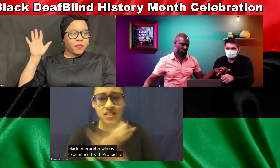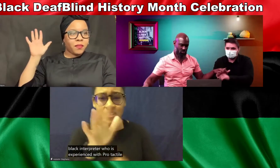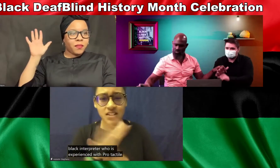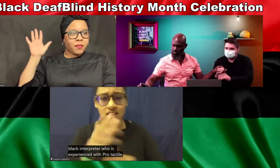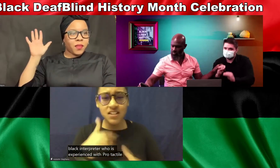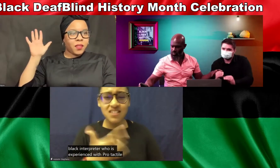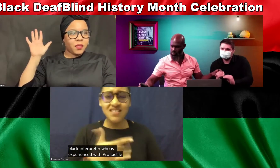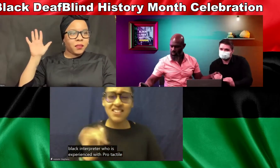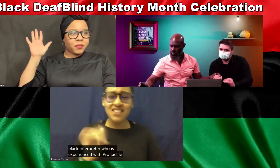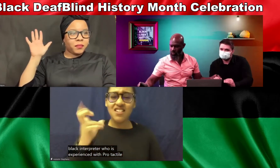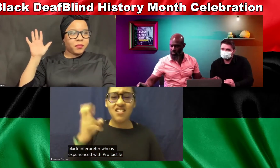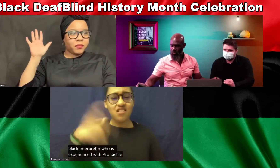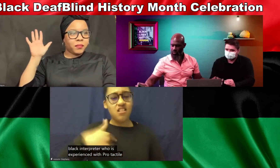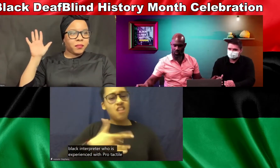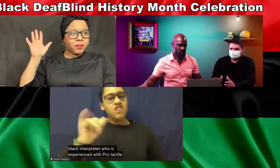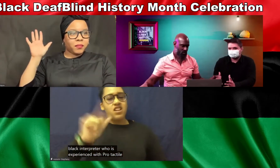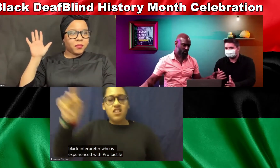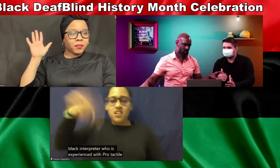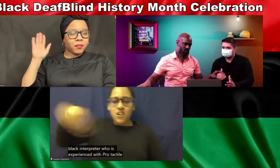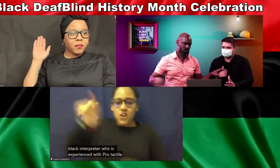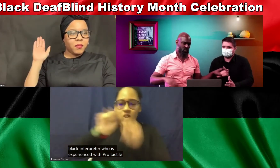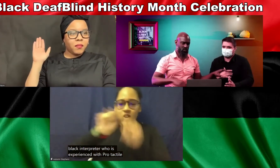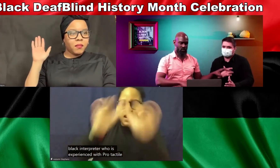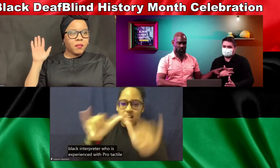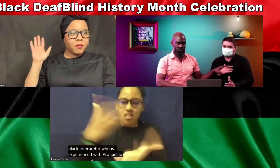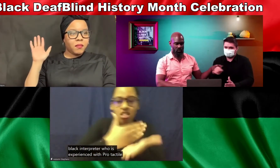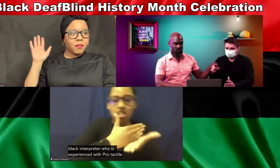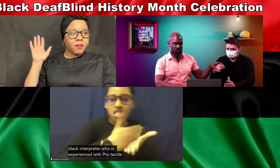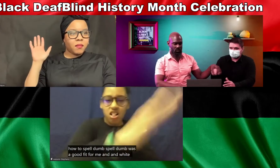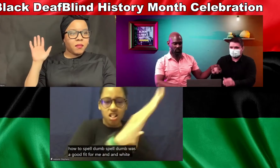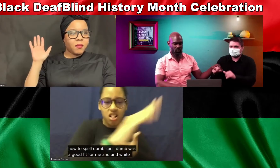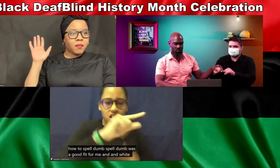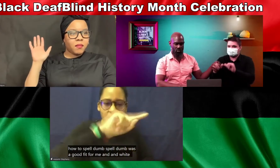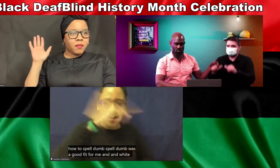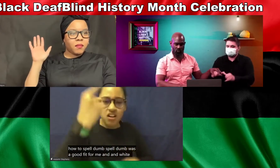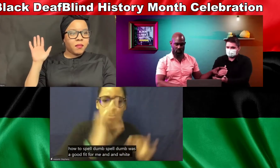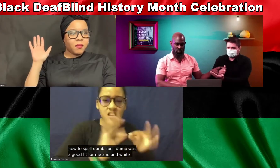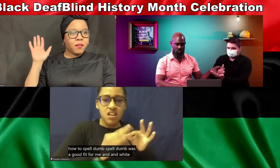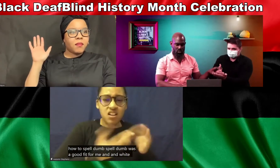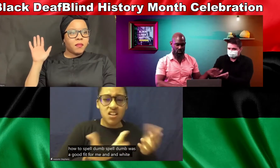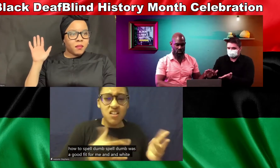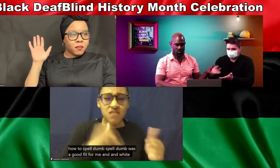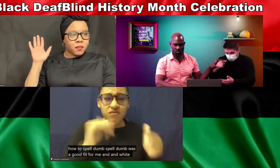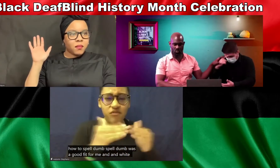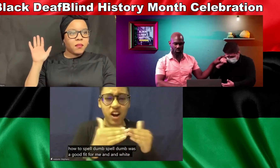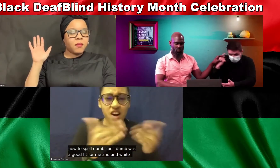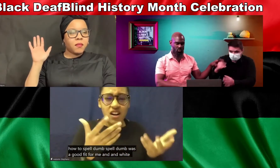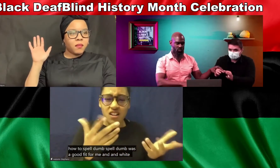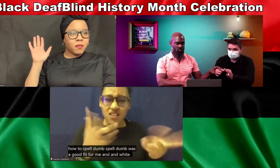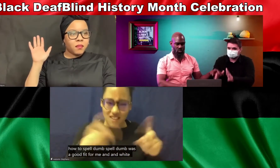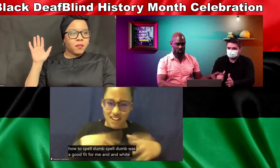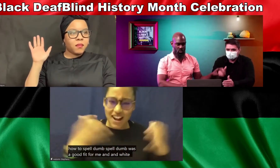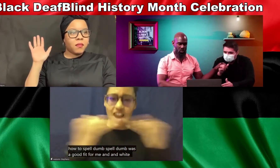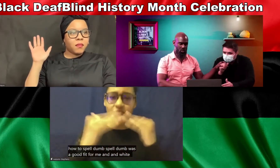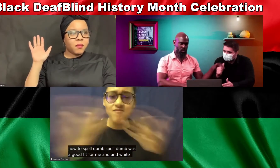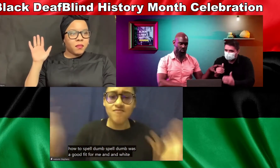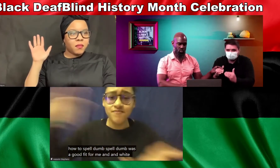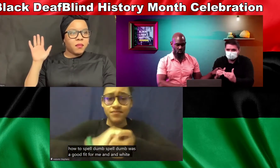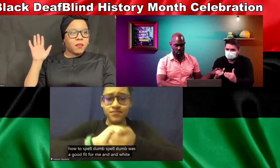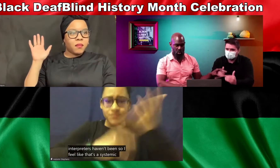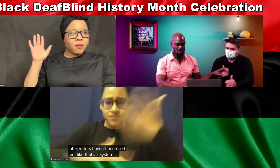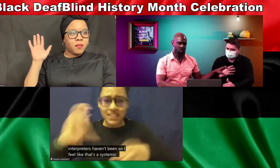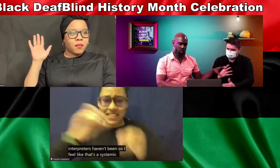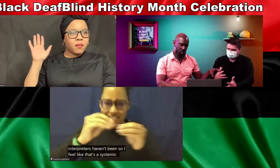that interpreter was a good fit for me, and white interpreters haven't been. So I feel like that's a systemic issue that needs to be